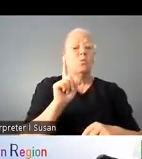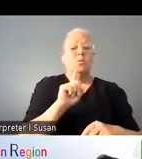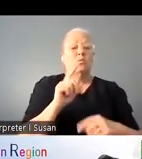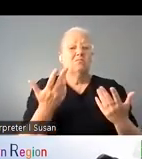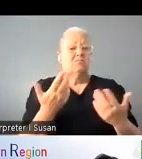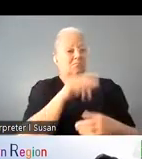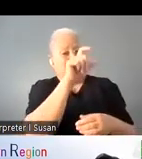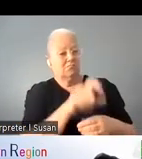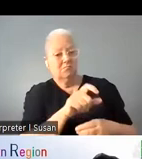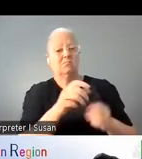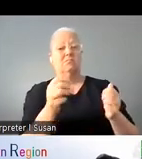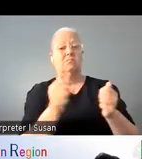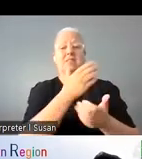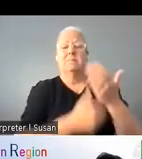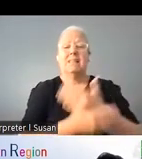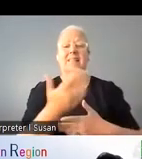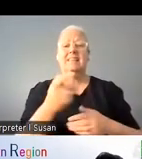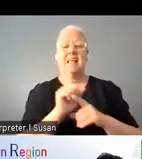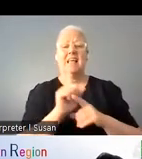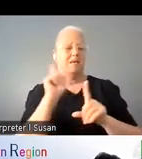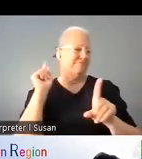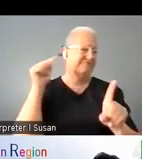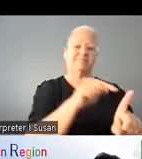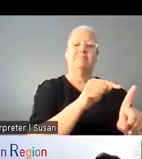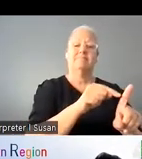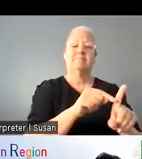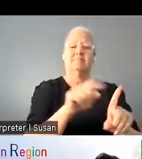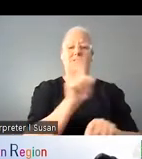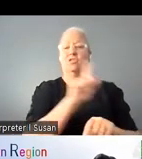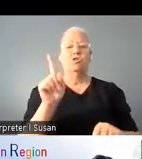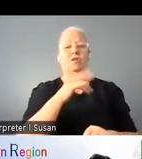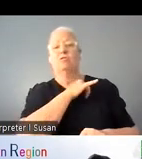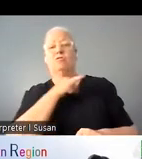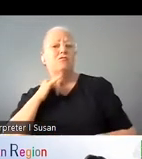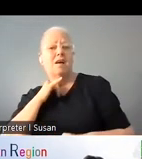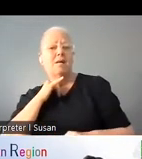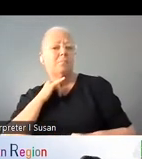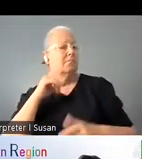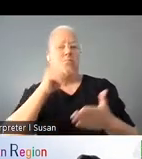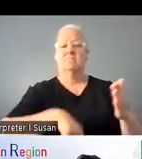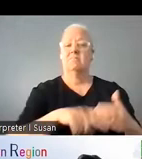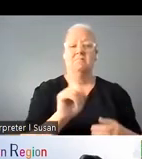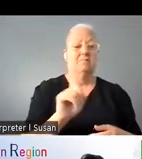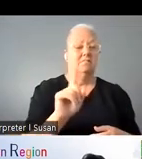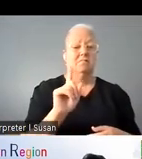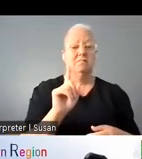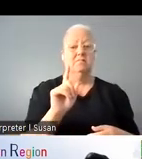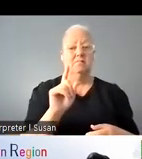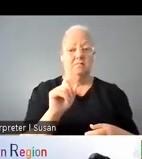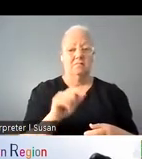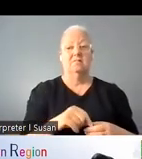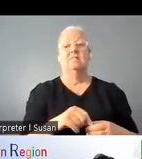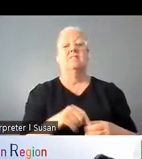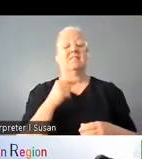a disability punishment. It's not a criminal punishment. And there is no limit of detention could make person